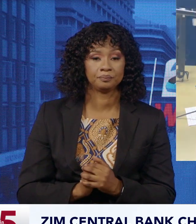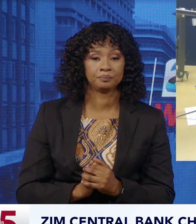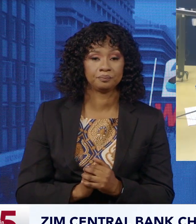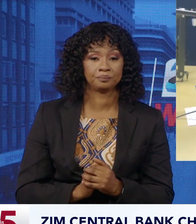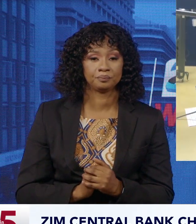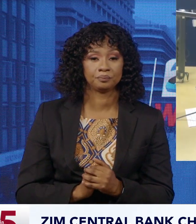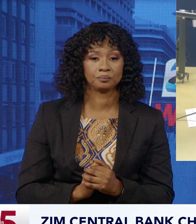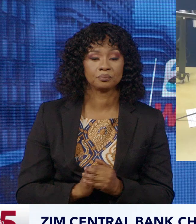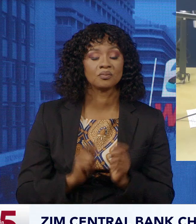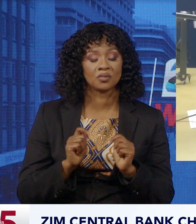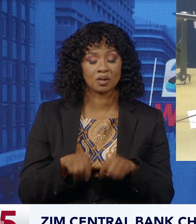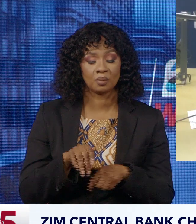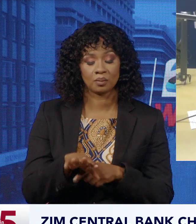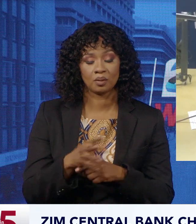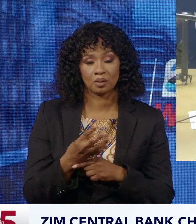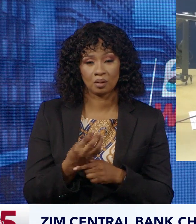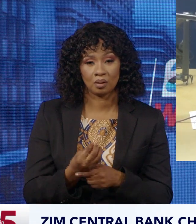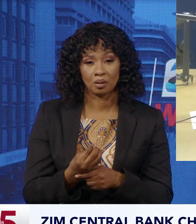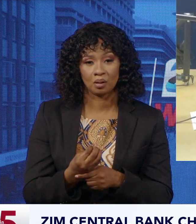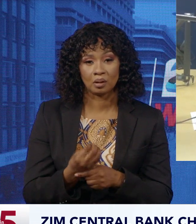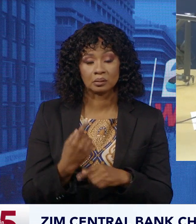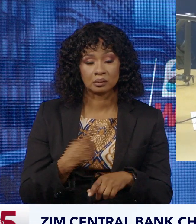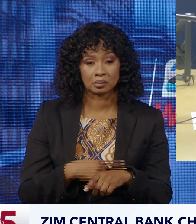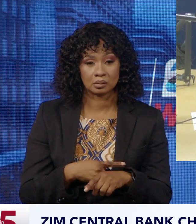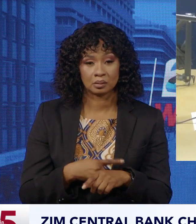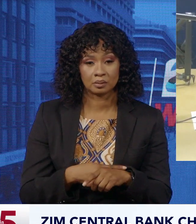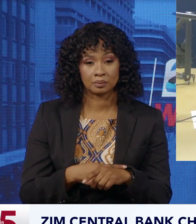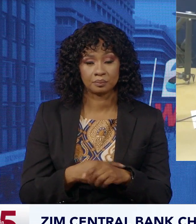We are in a multi-currency regime.